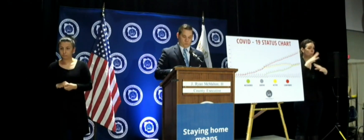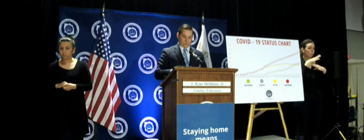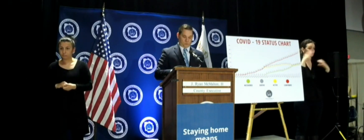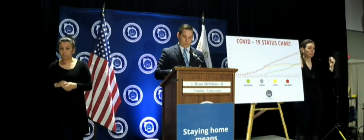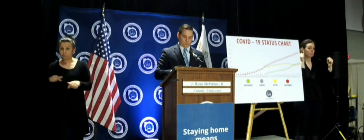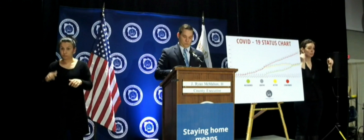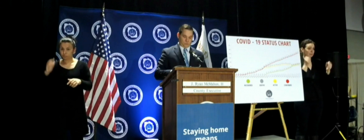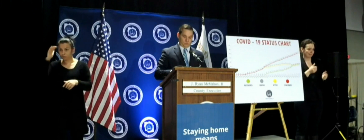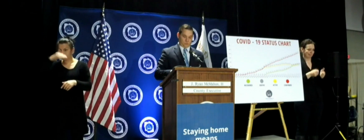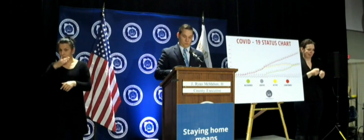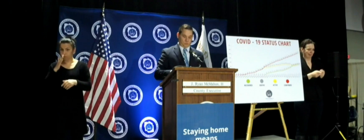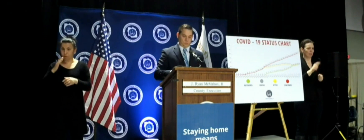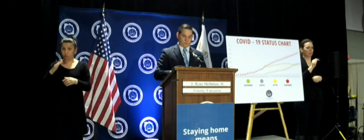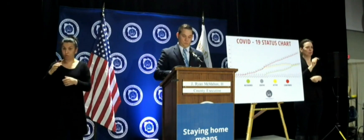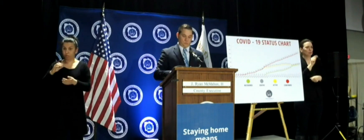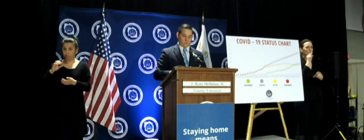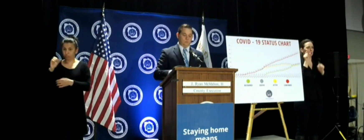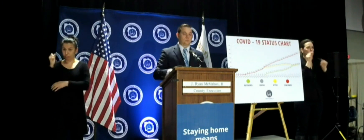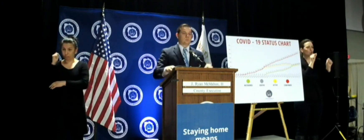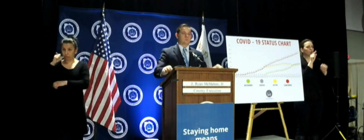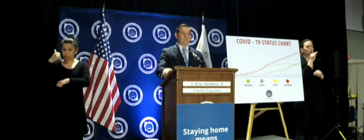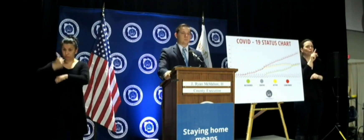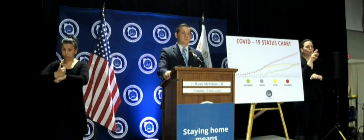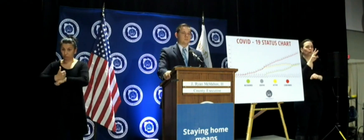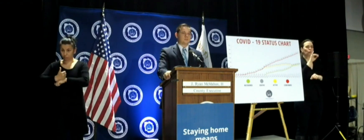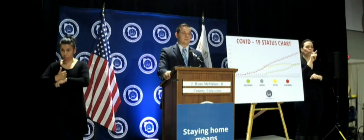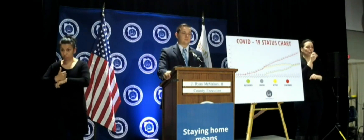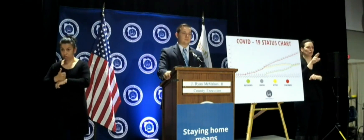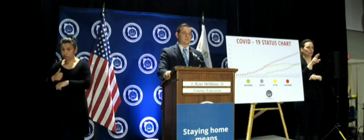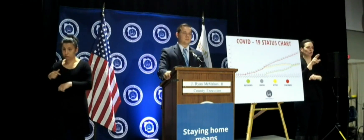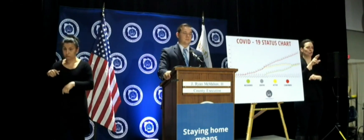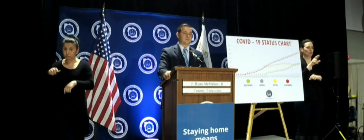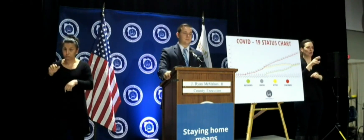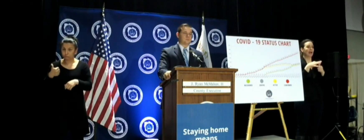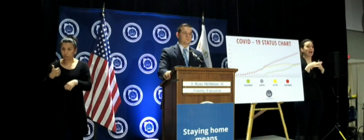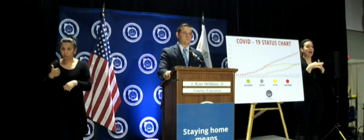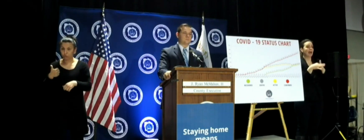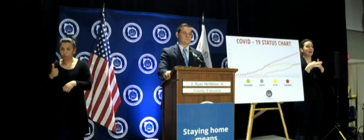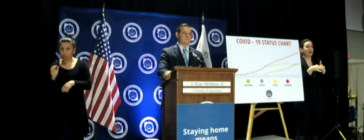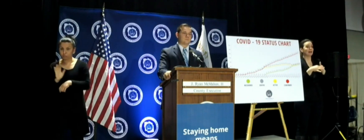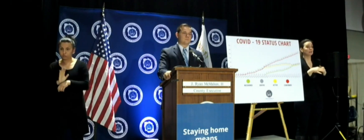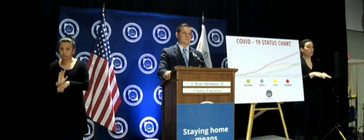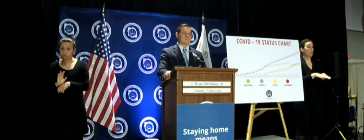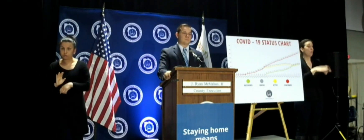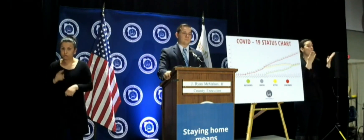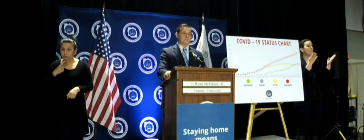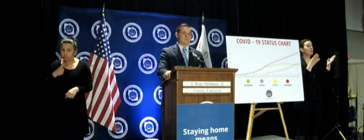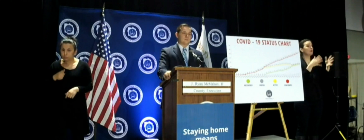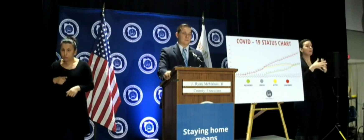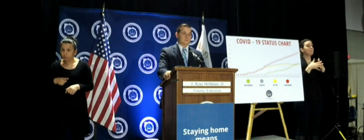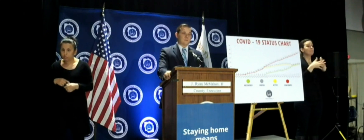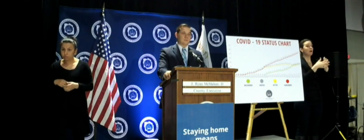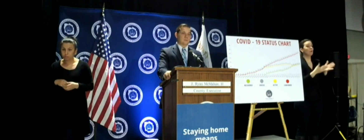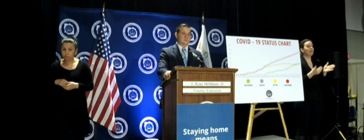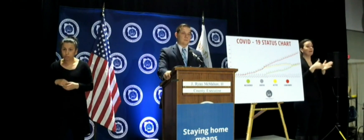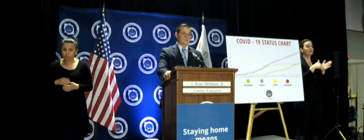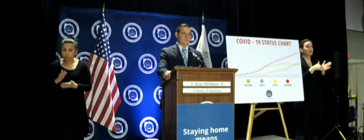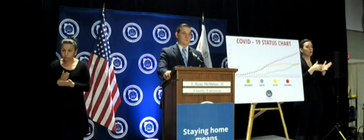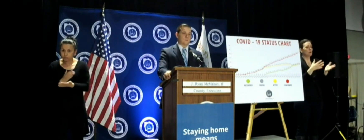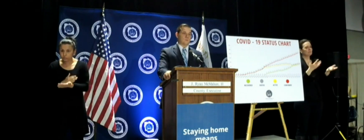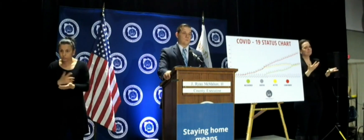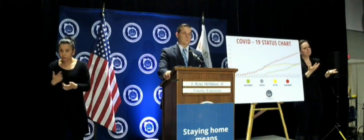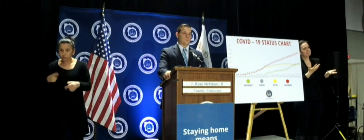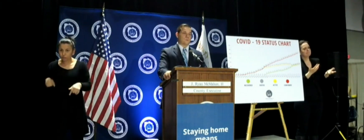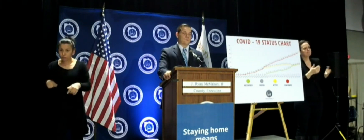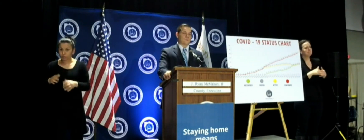o'clock, guidelines for opening up America again. What do you hope to hear from the President, and what do you hope he leaves to local